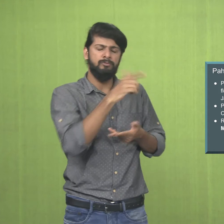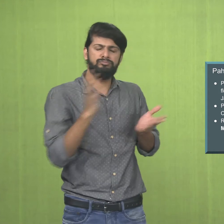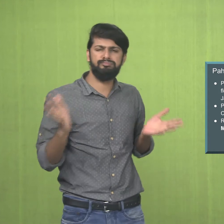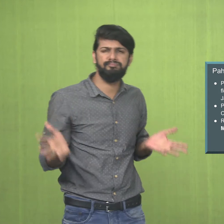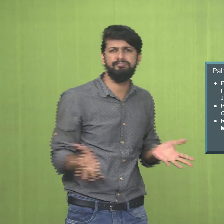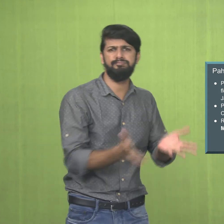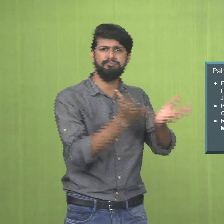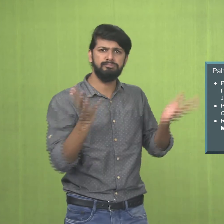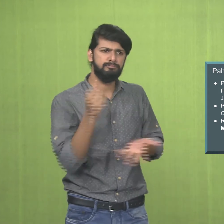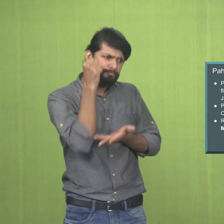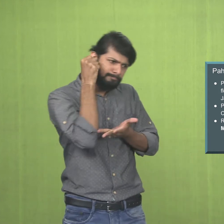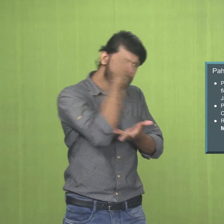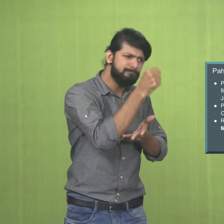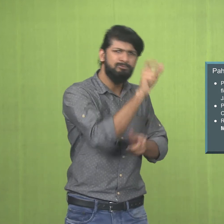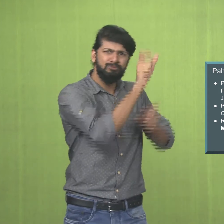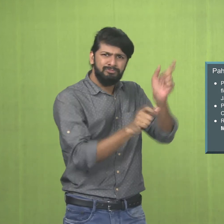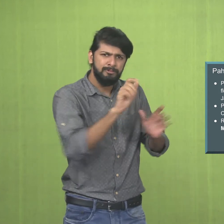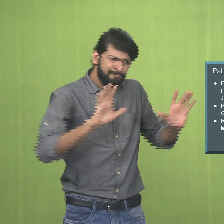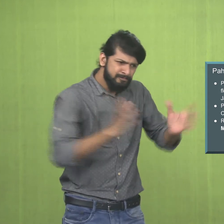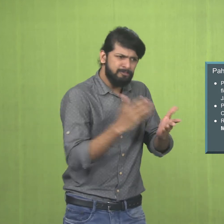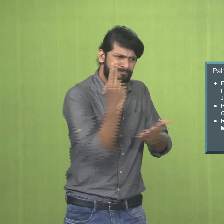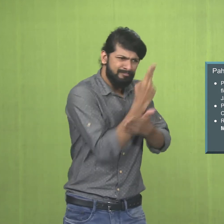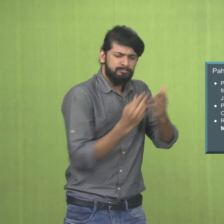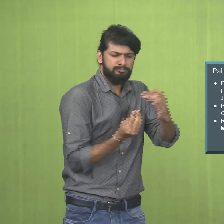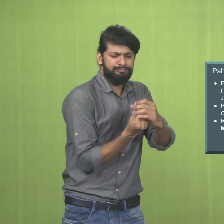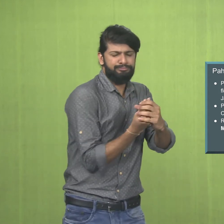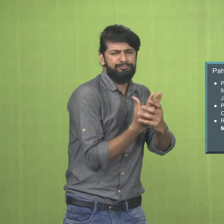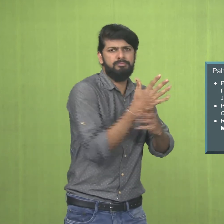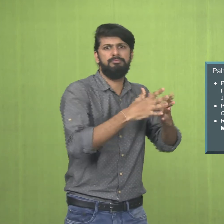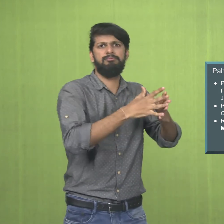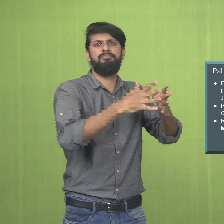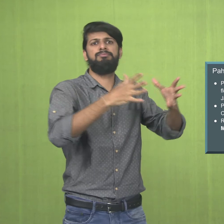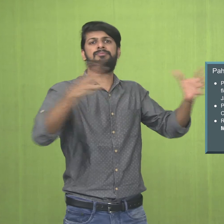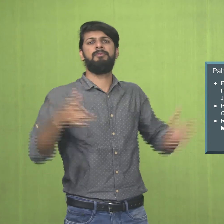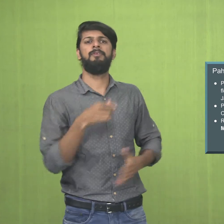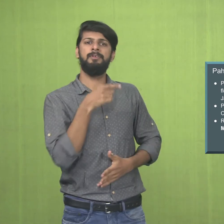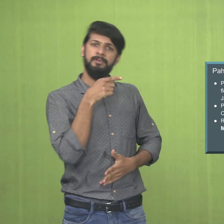patronized miniature painting of the Pahari tradition, and that is how it flourished.